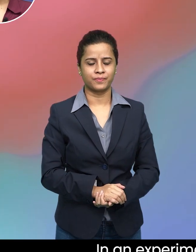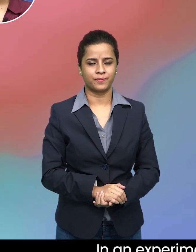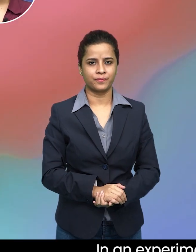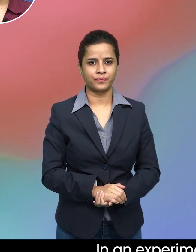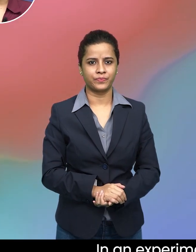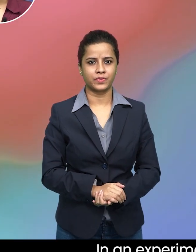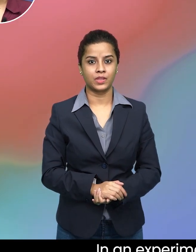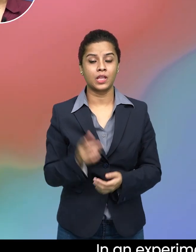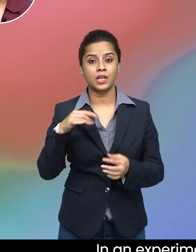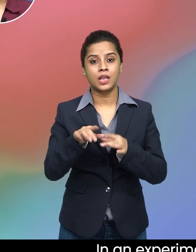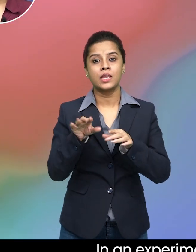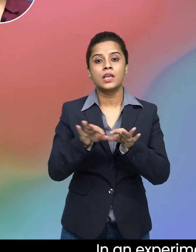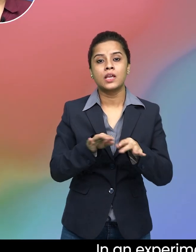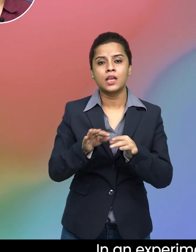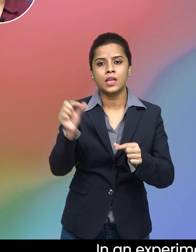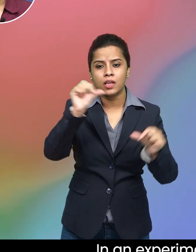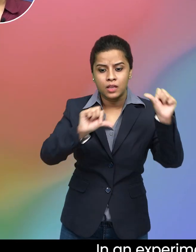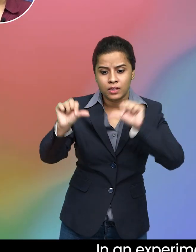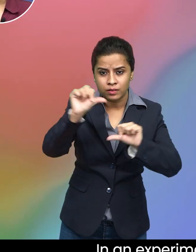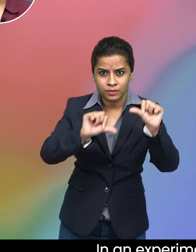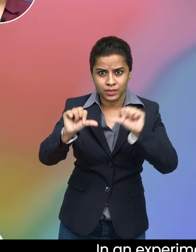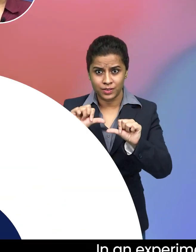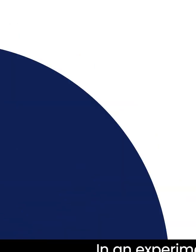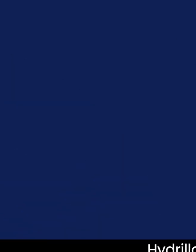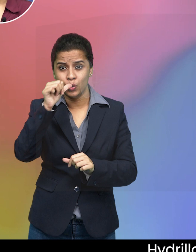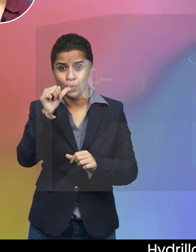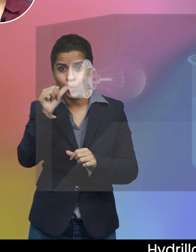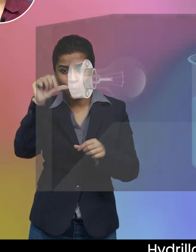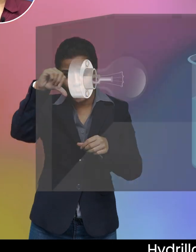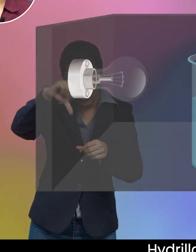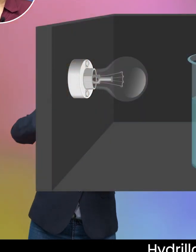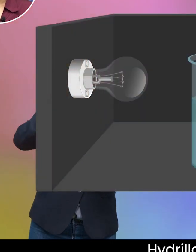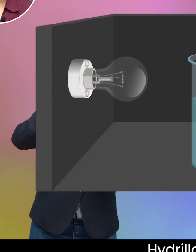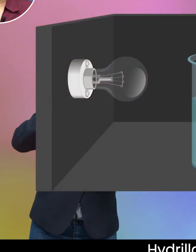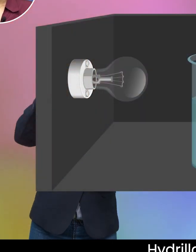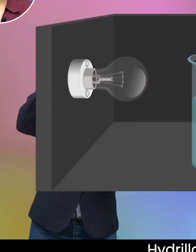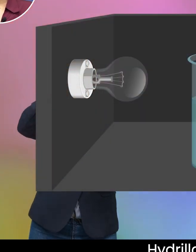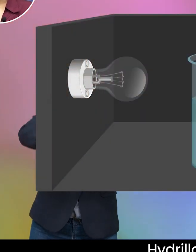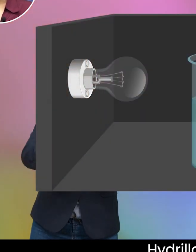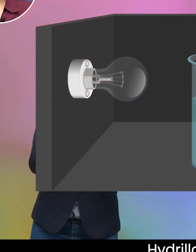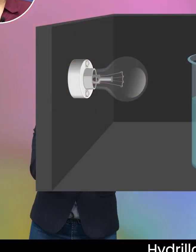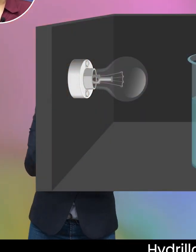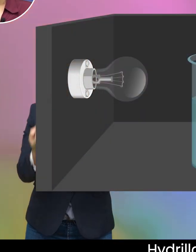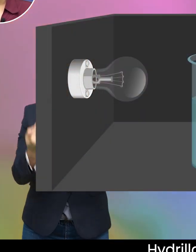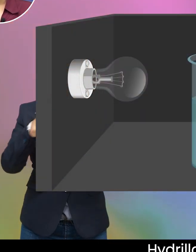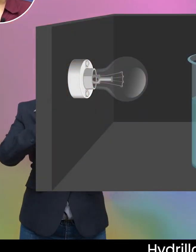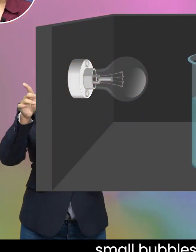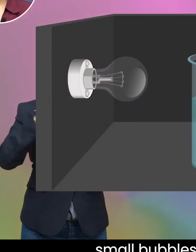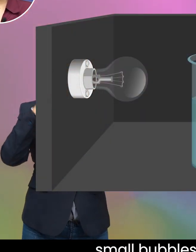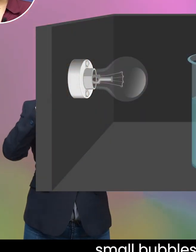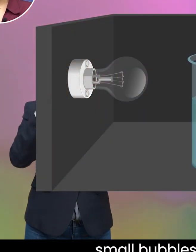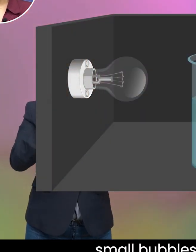In an experiment with the aquatic plant, Hydrilla, in bright